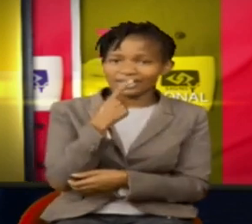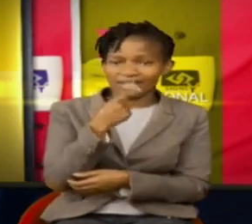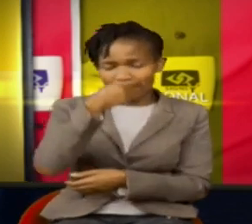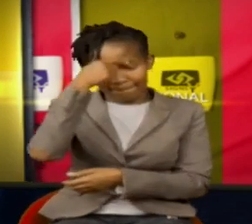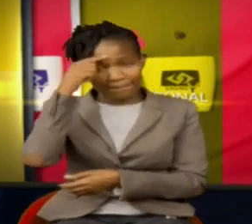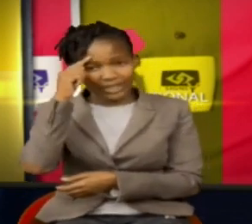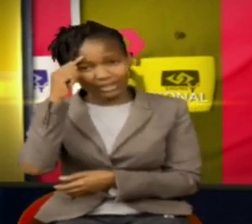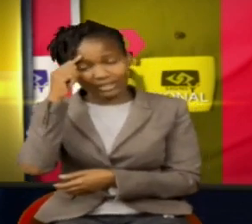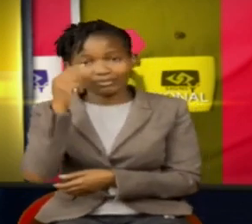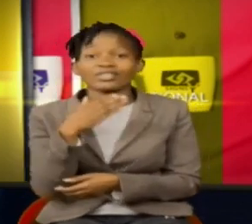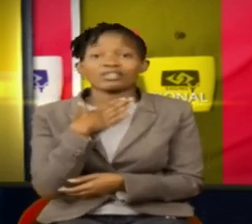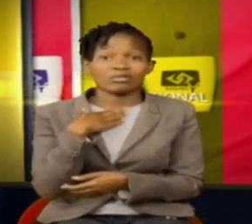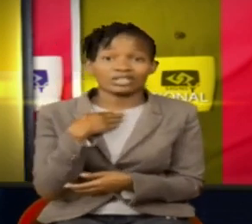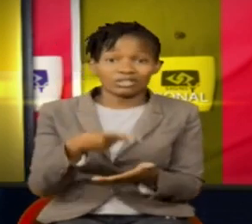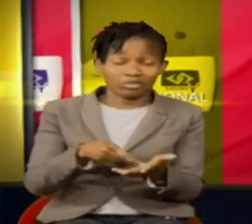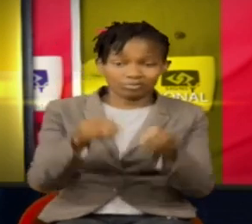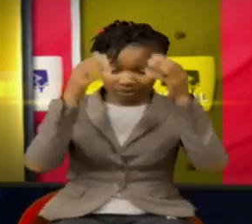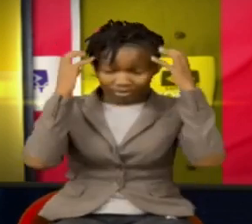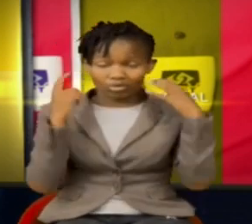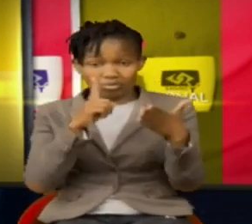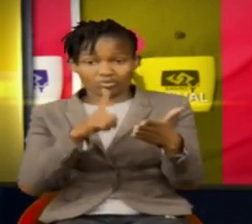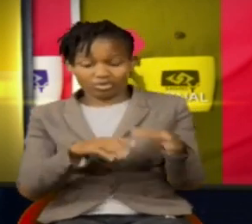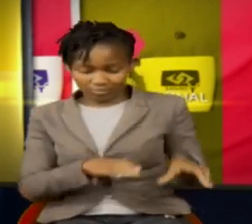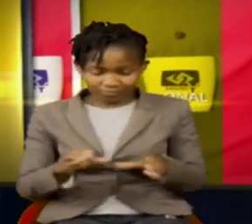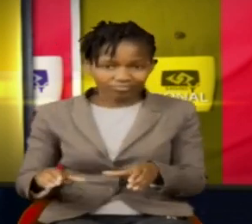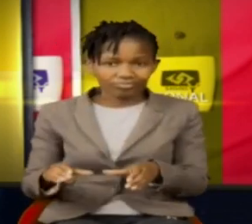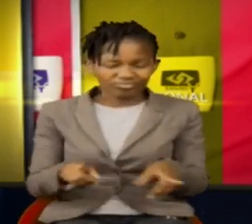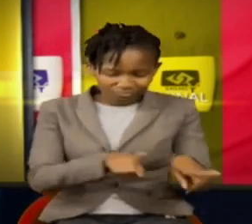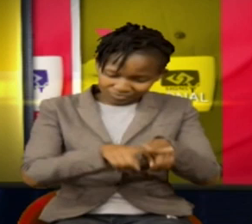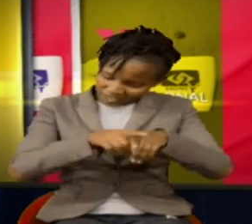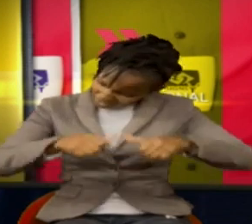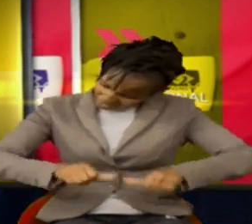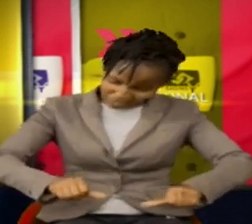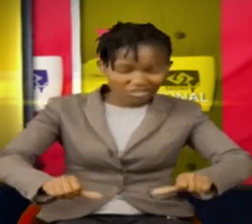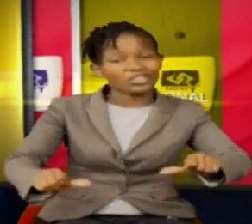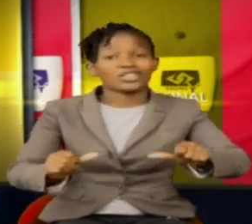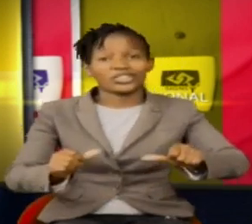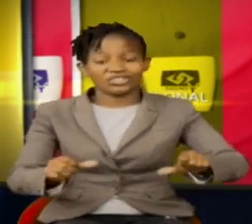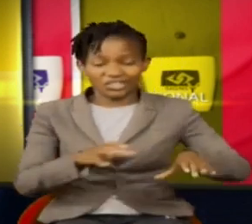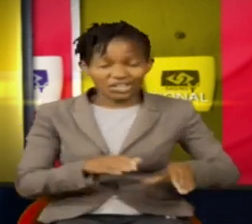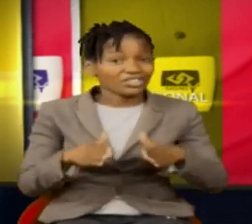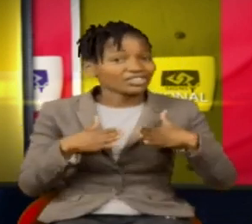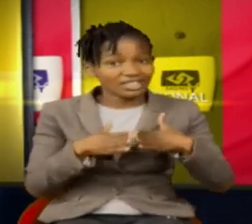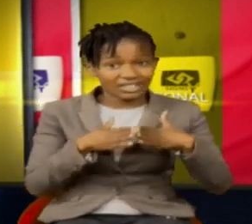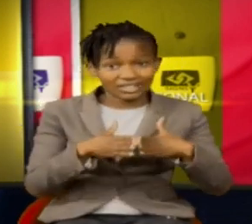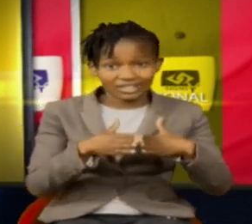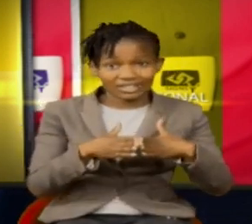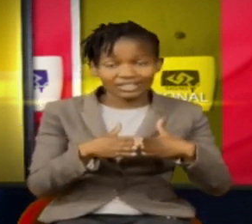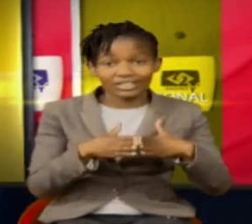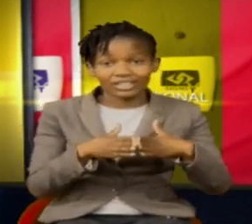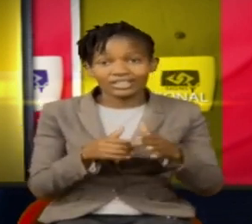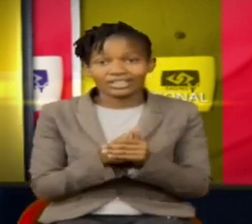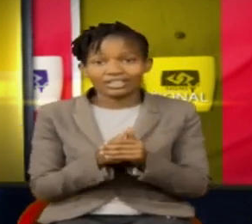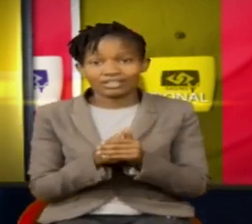Because yet they were supposed to buy protection. So what do they do? Yeah. They're still gonna have sex whether they bought that pocket of condoms or not. So they go and